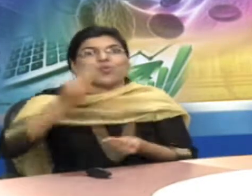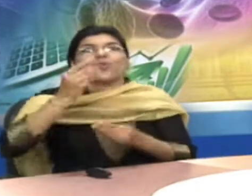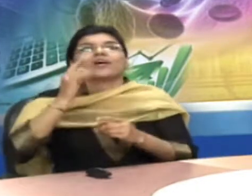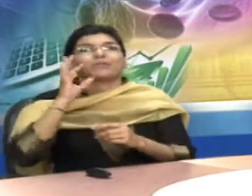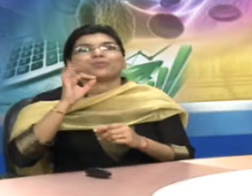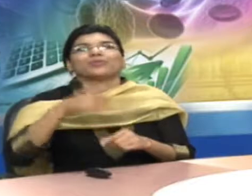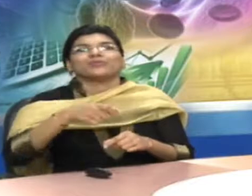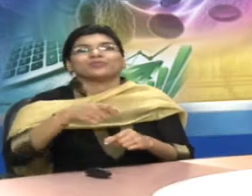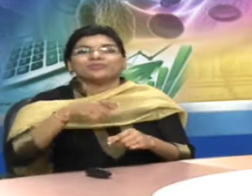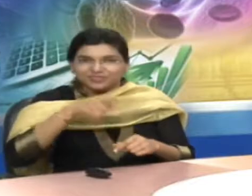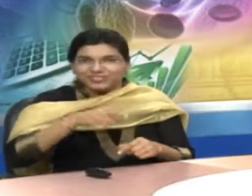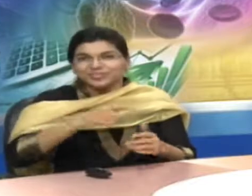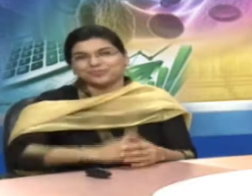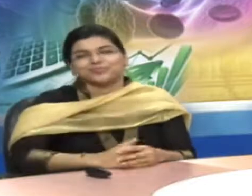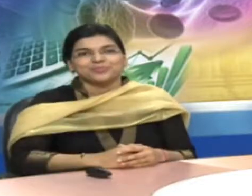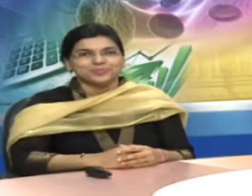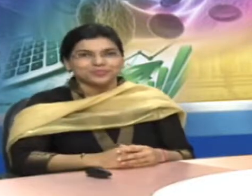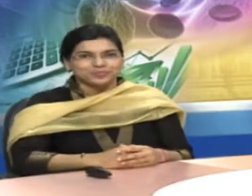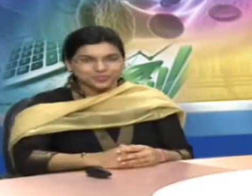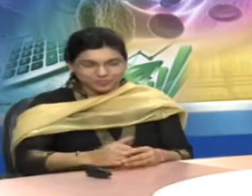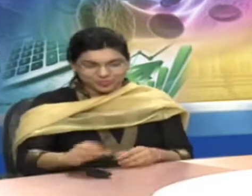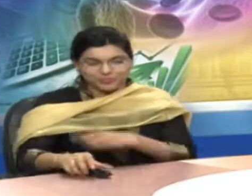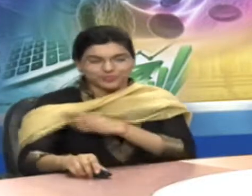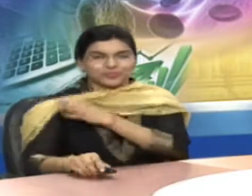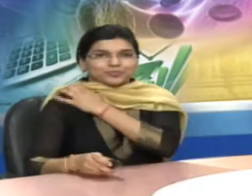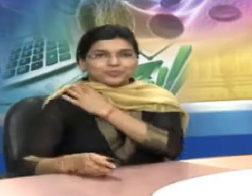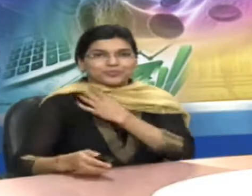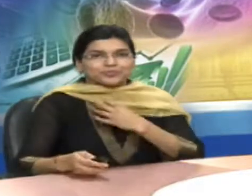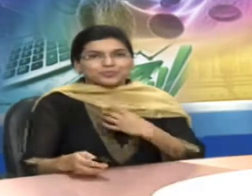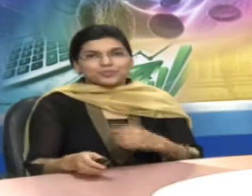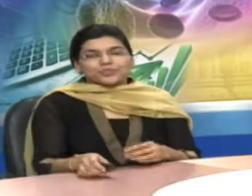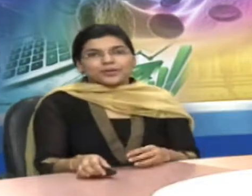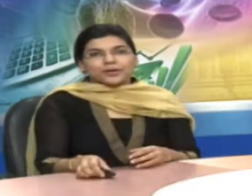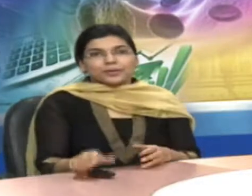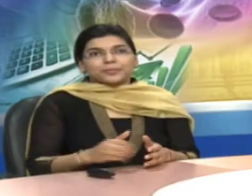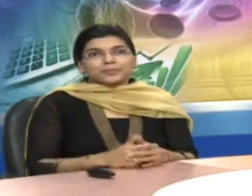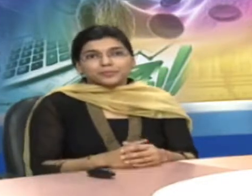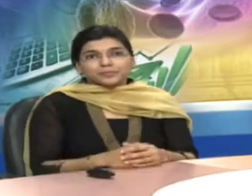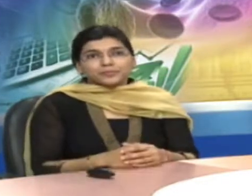to show your love for the human being and animals.